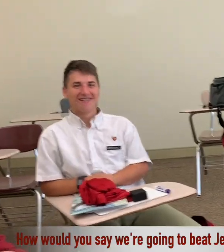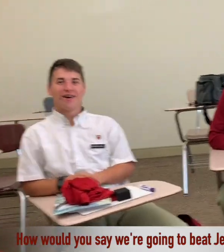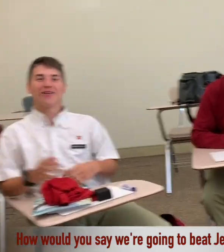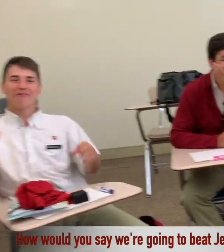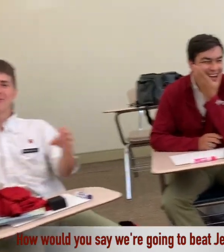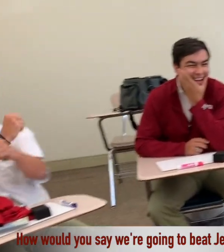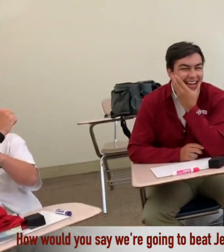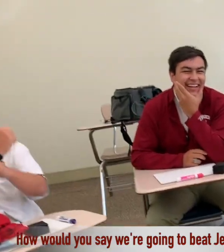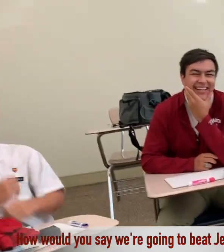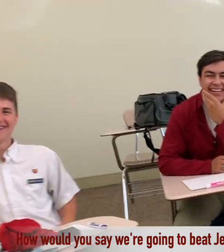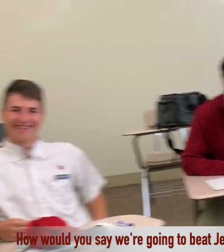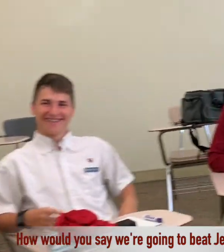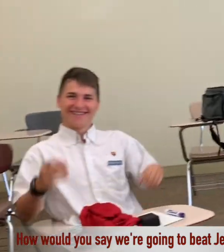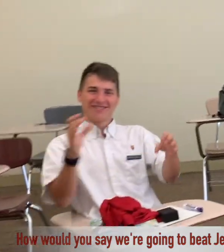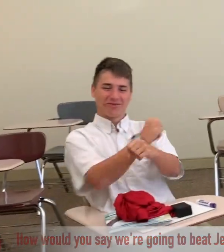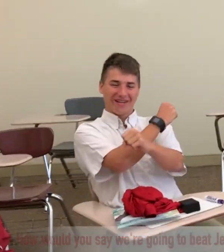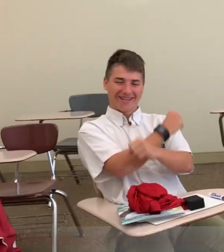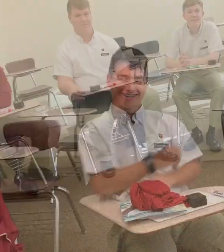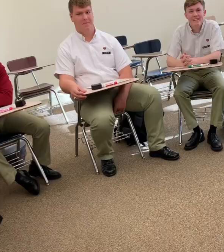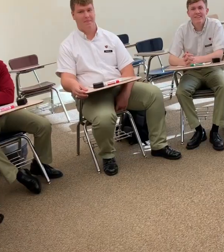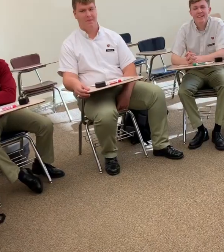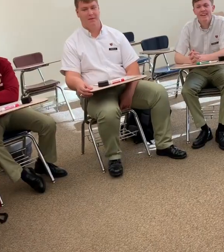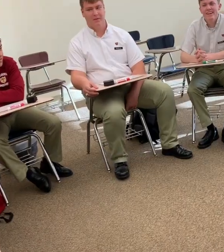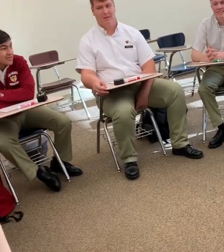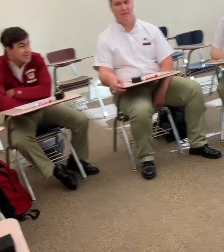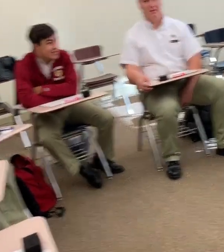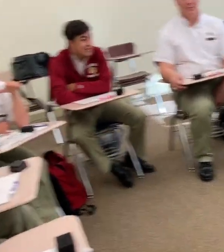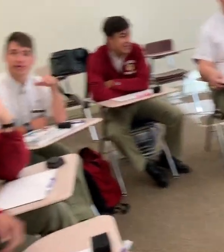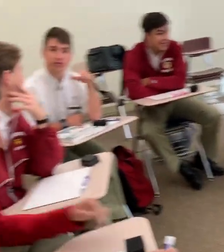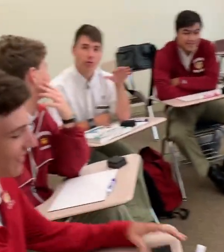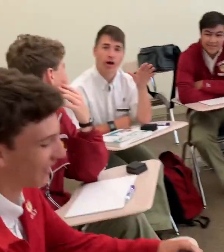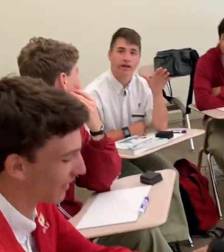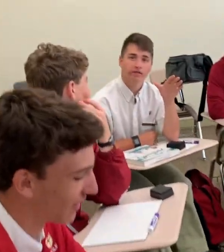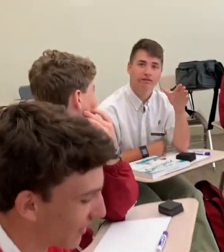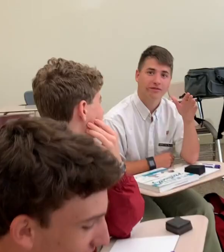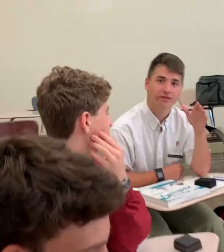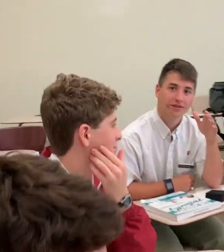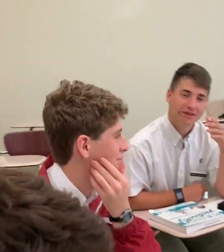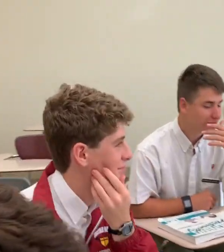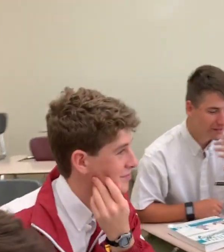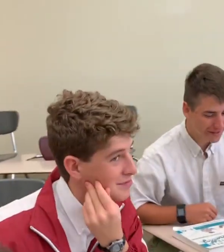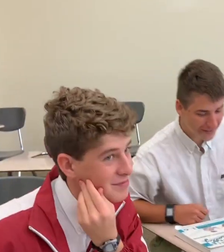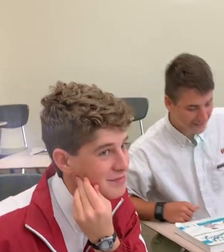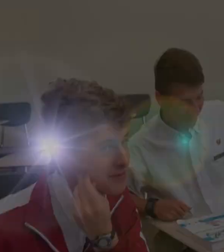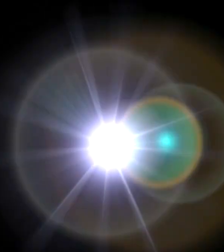Oh yeah, we win. This is win. It's the only class that's been this quiet. It's only-